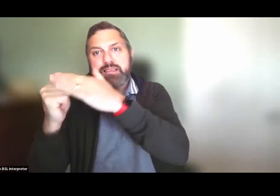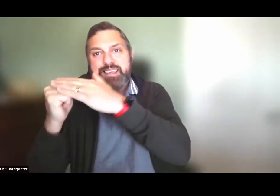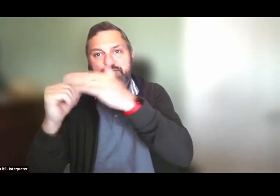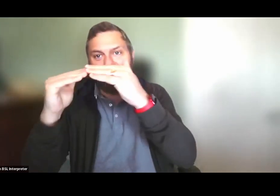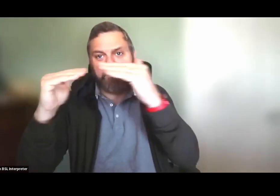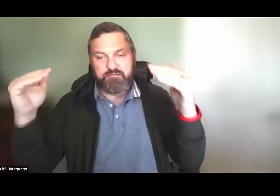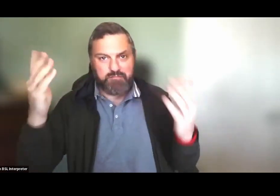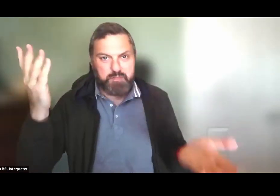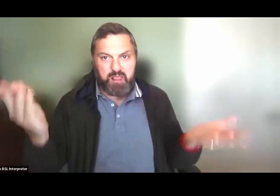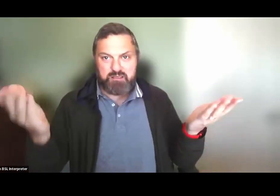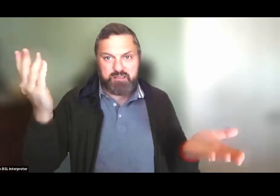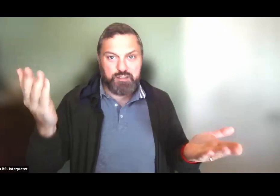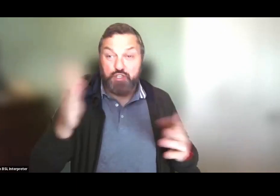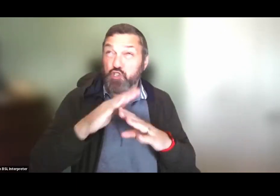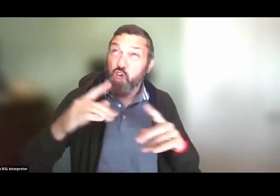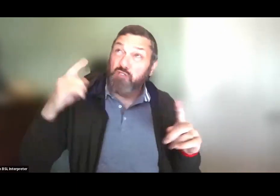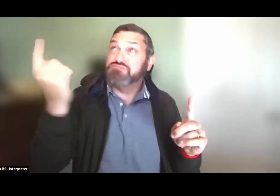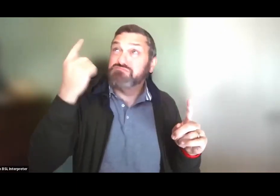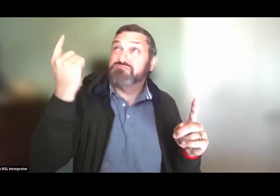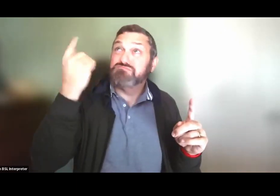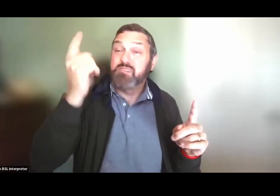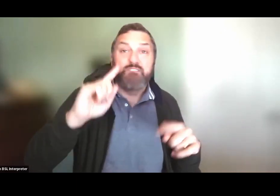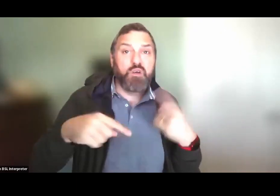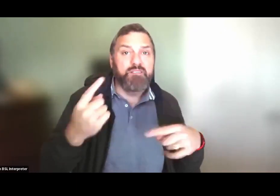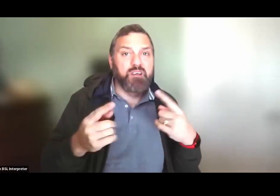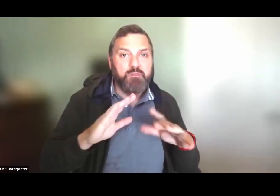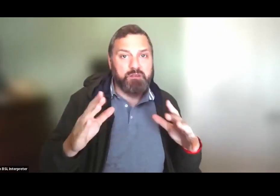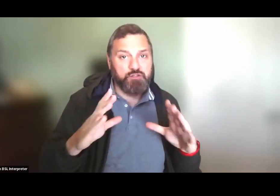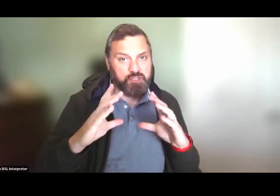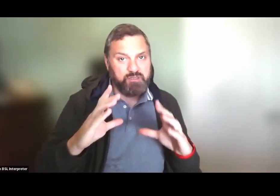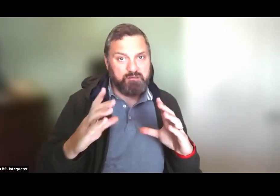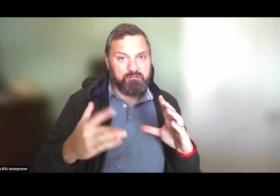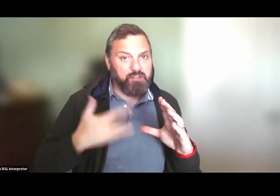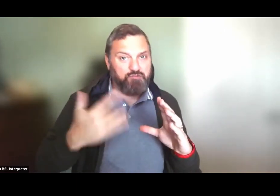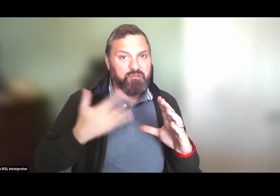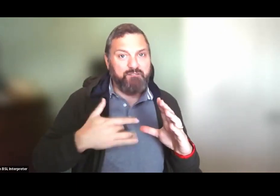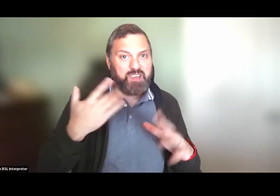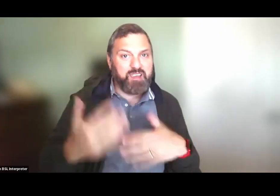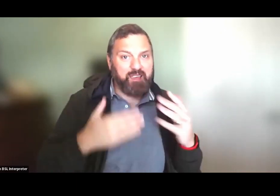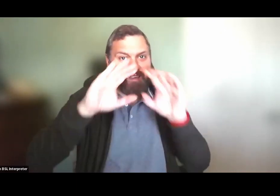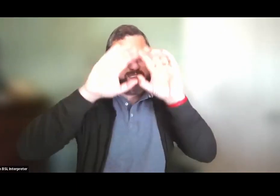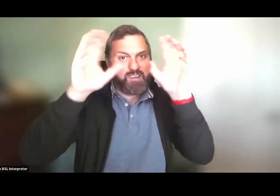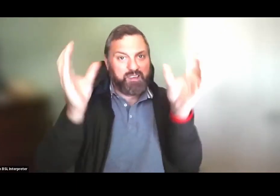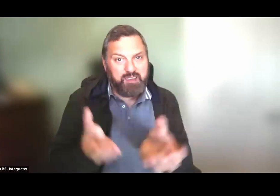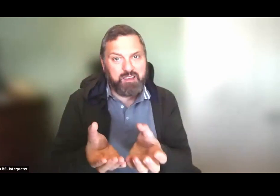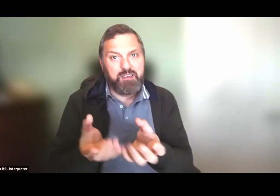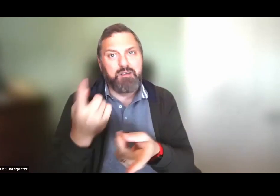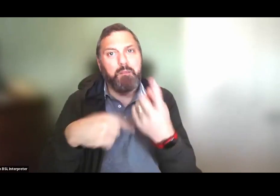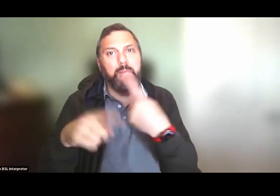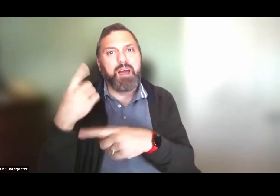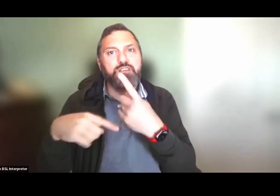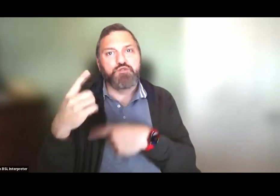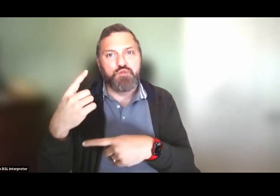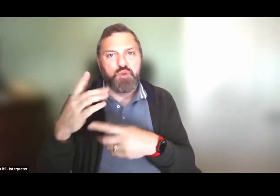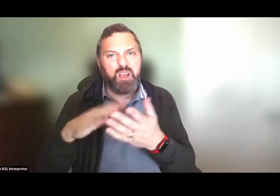in balance, not endless growth, but thriving, of course, goes back in indigenous cultures a